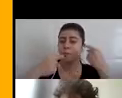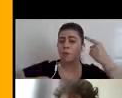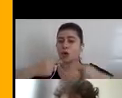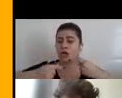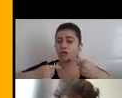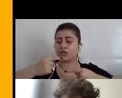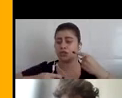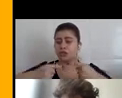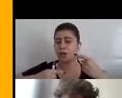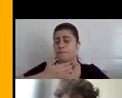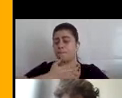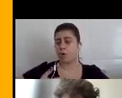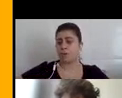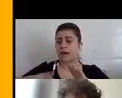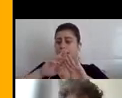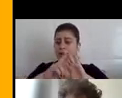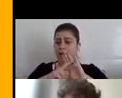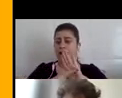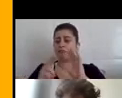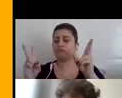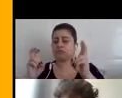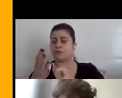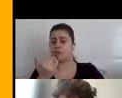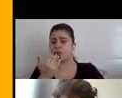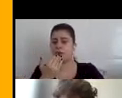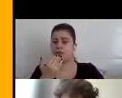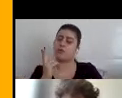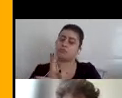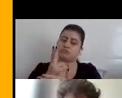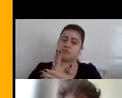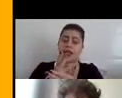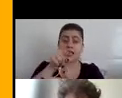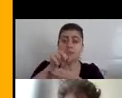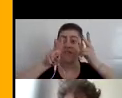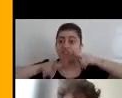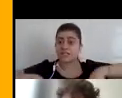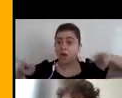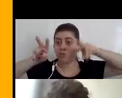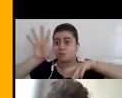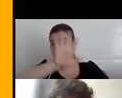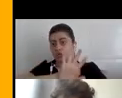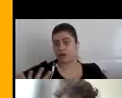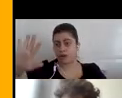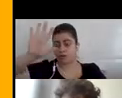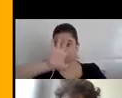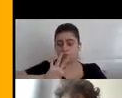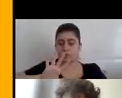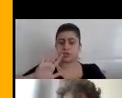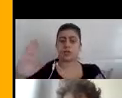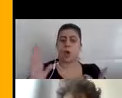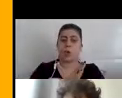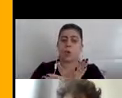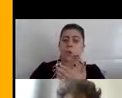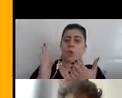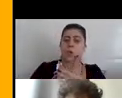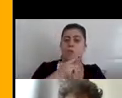what the pact is. I will then explain this number, but this is, let's say, the general overview